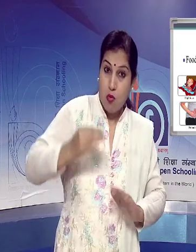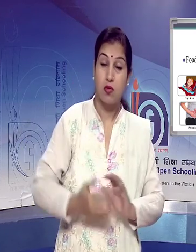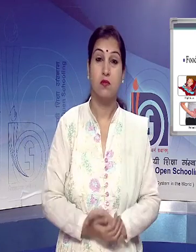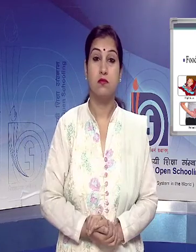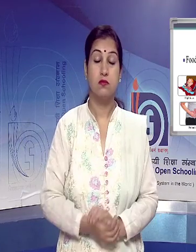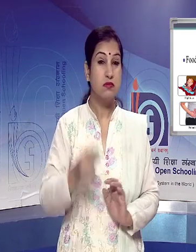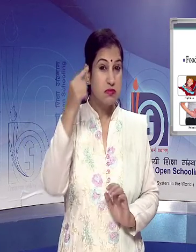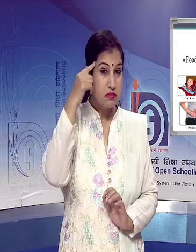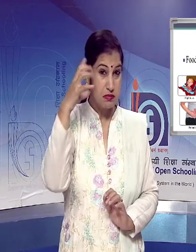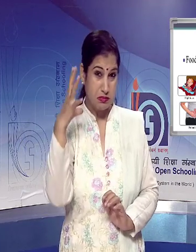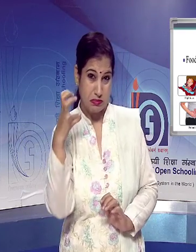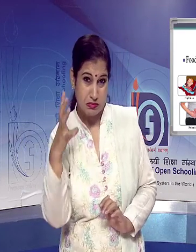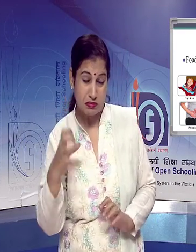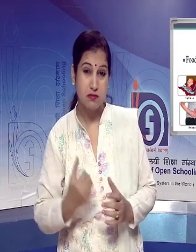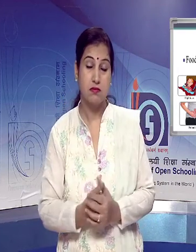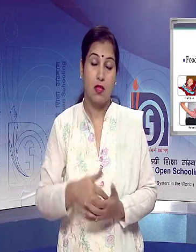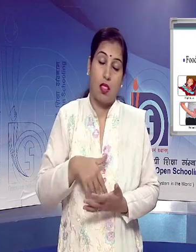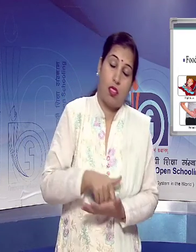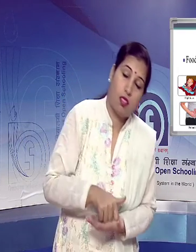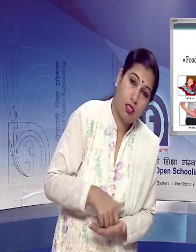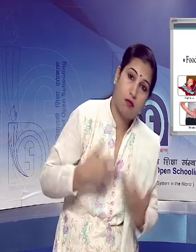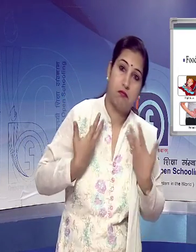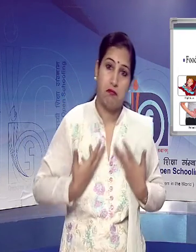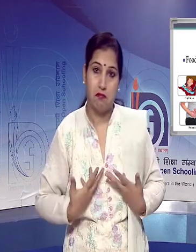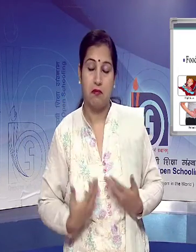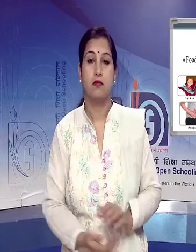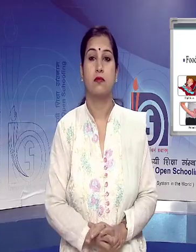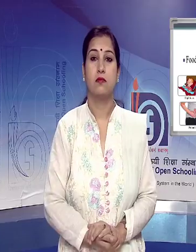headache, weakness, dry cough,